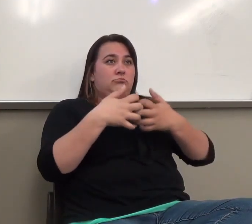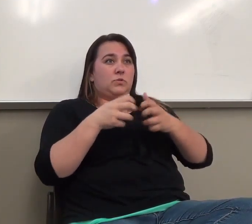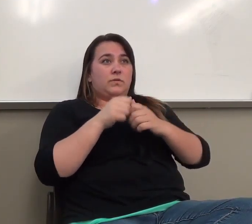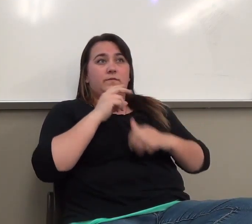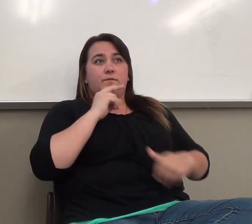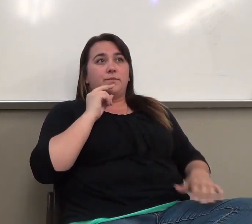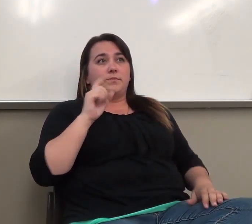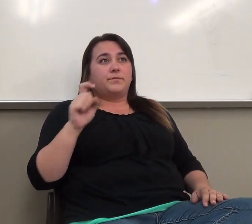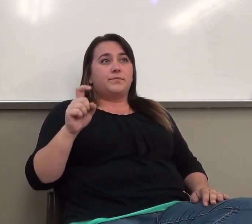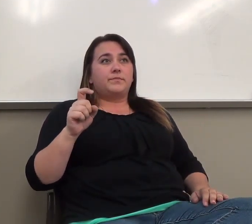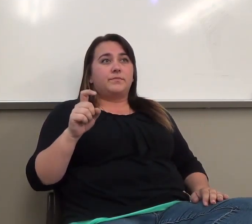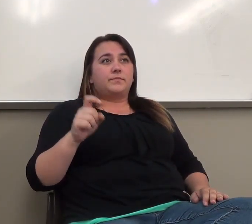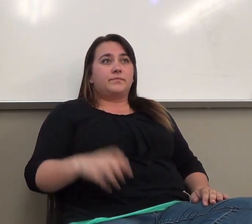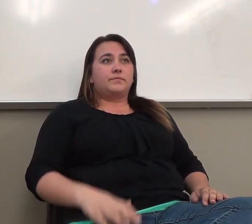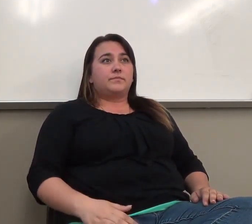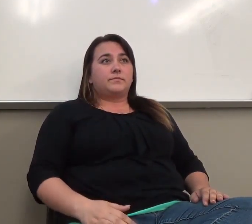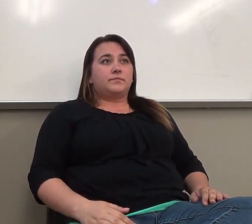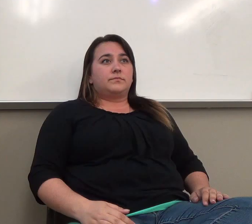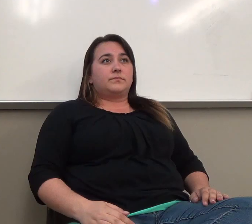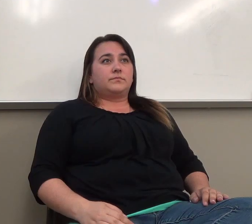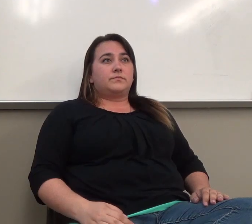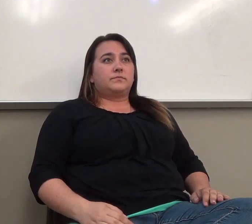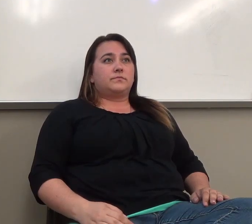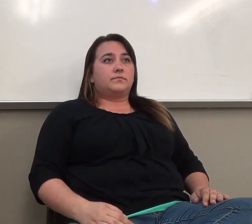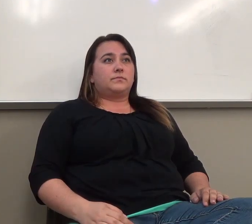Think about this sentence for a minute.